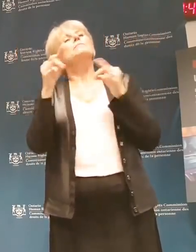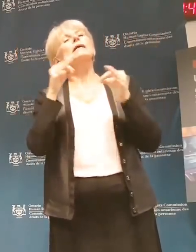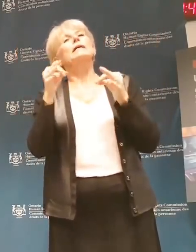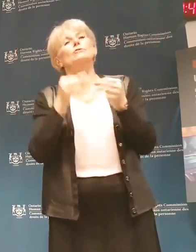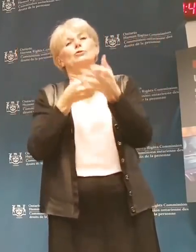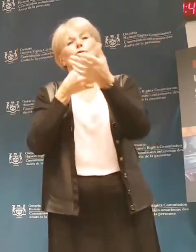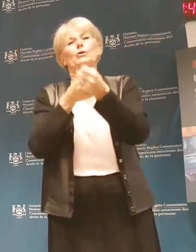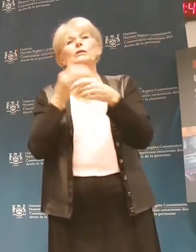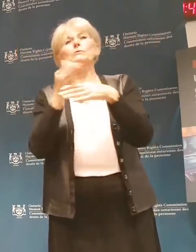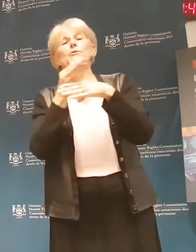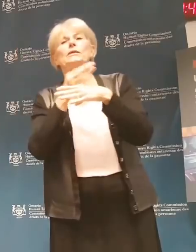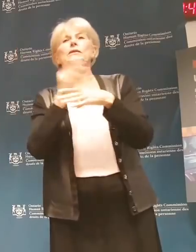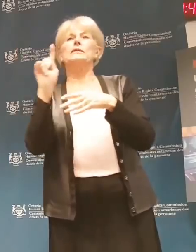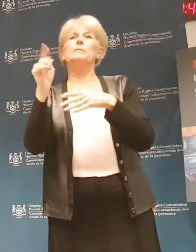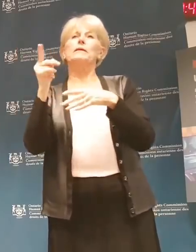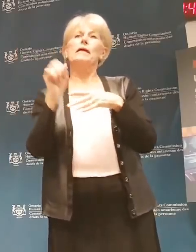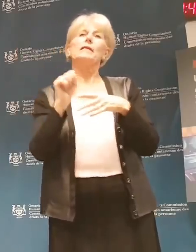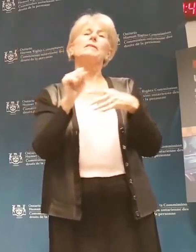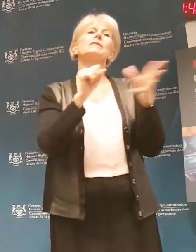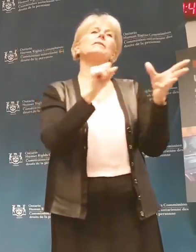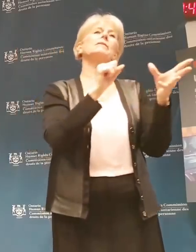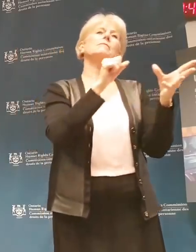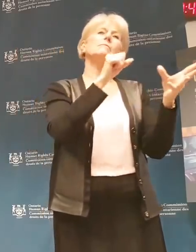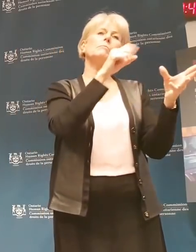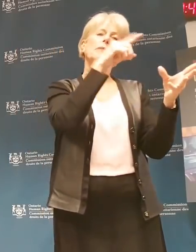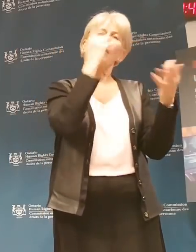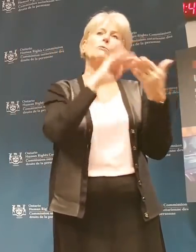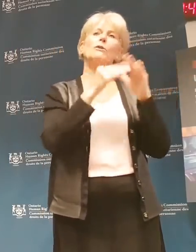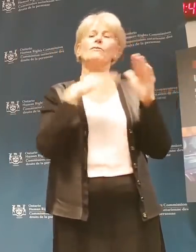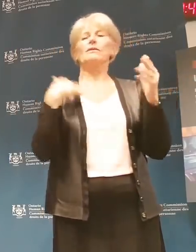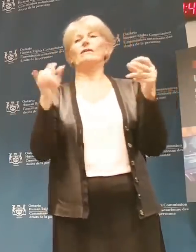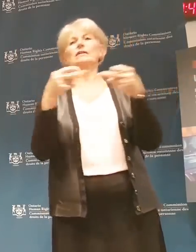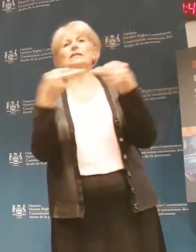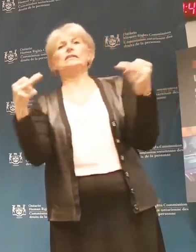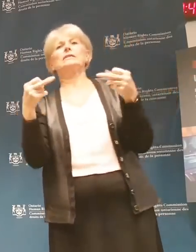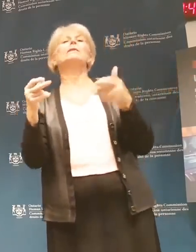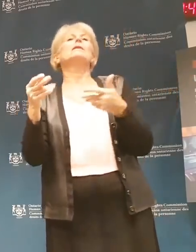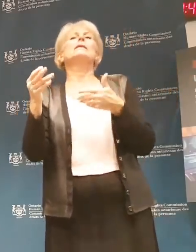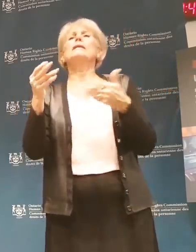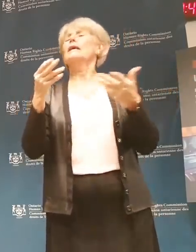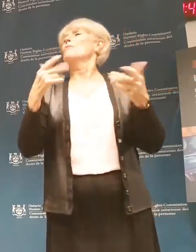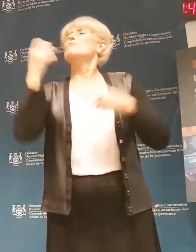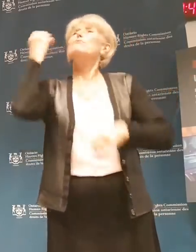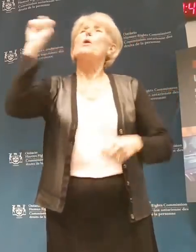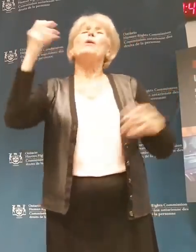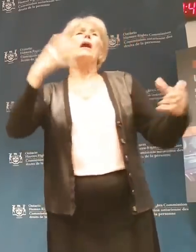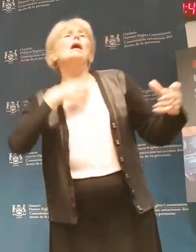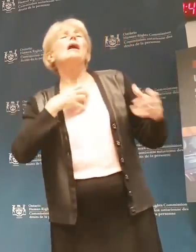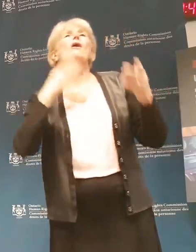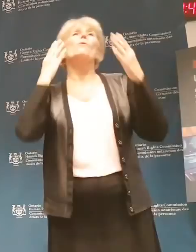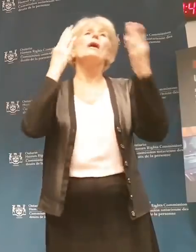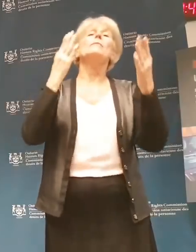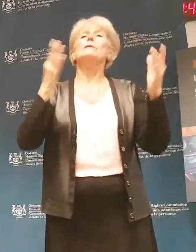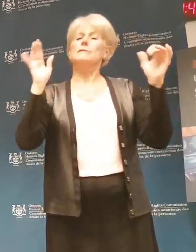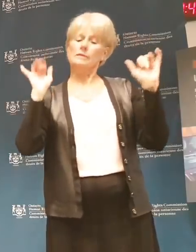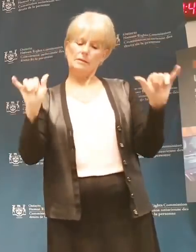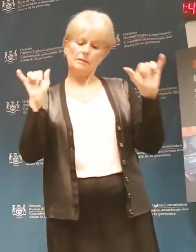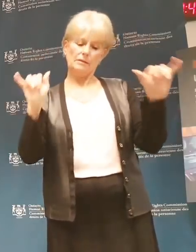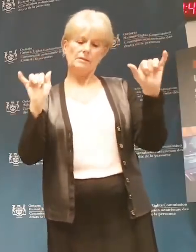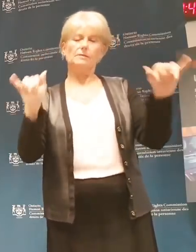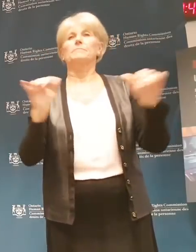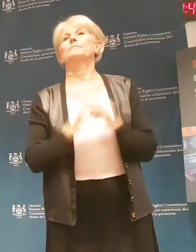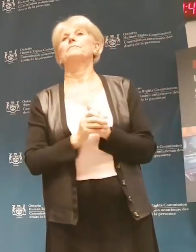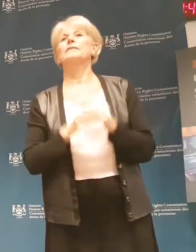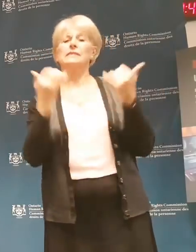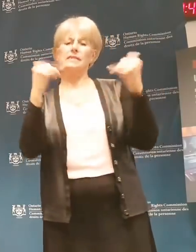trust between the TPS and Black communities remains fractured, despite decades of protests, reports, recommendations, and commitments related